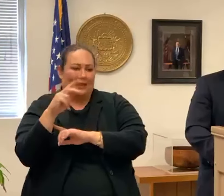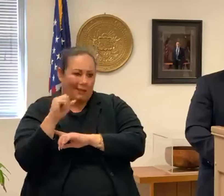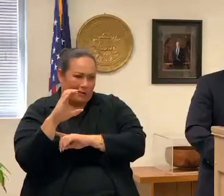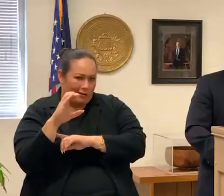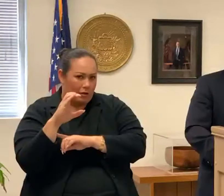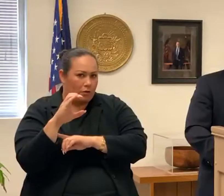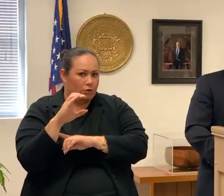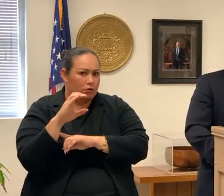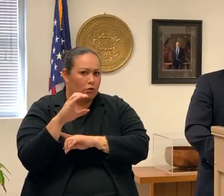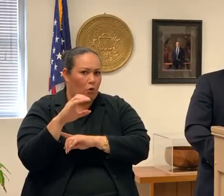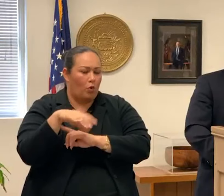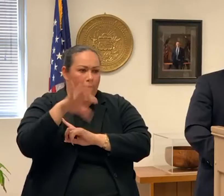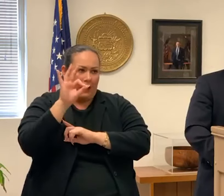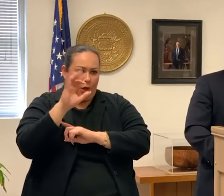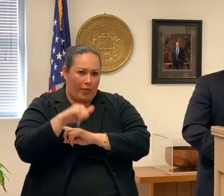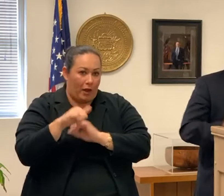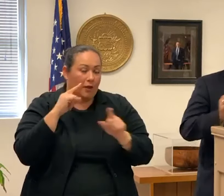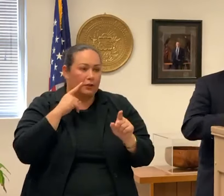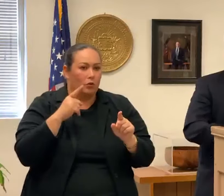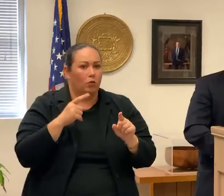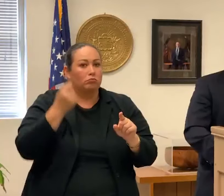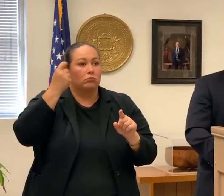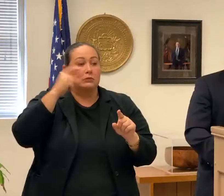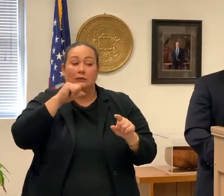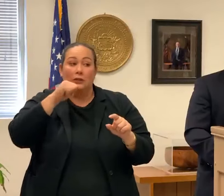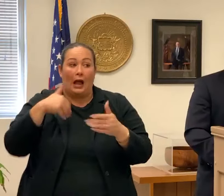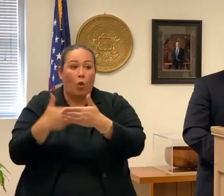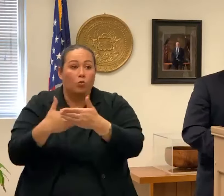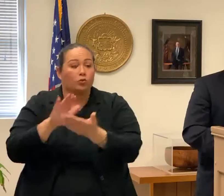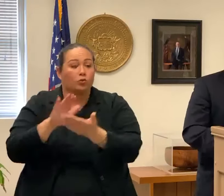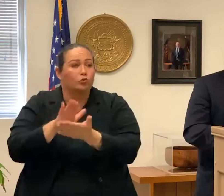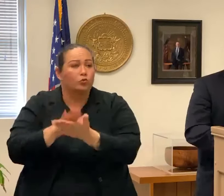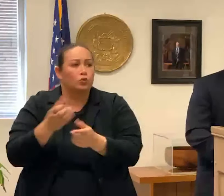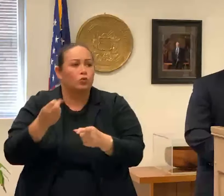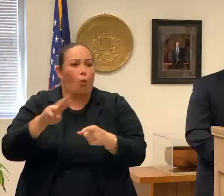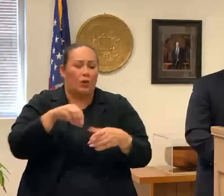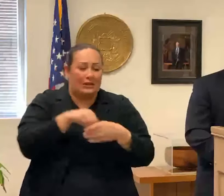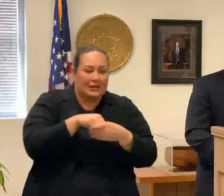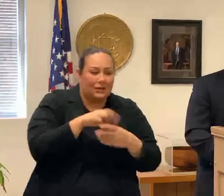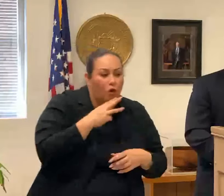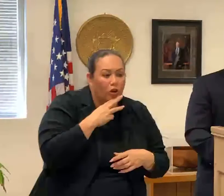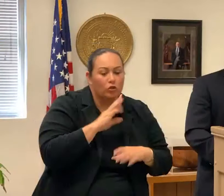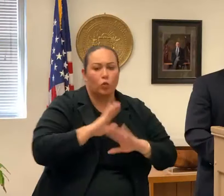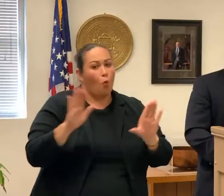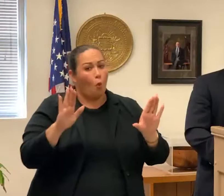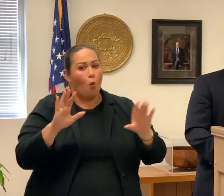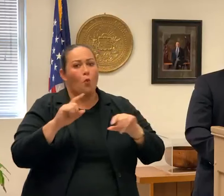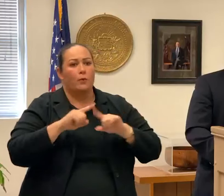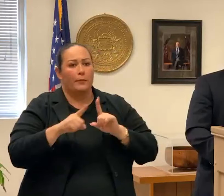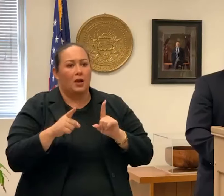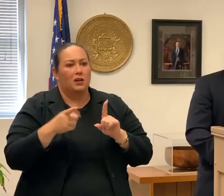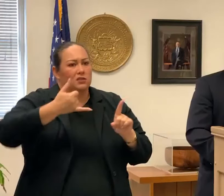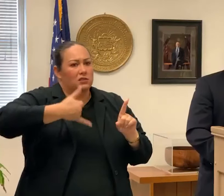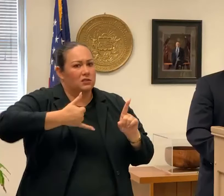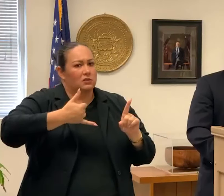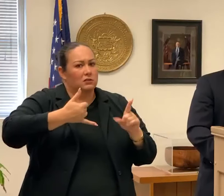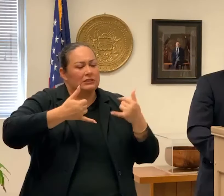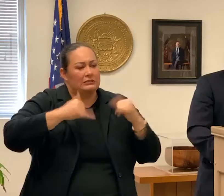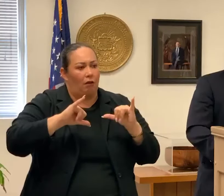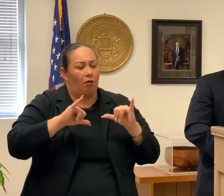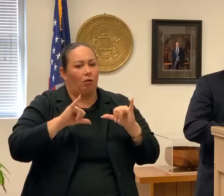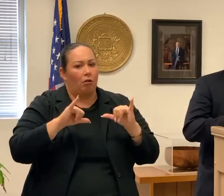still have to be very careful. So when people do go back to those properties in advance of the full removal, we're still asking them to be safe. And